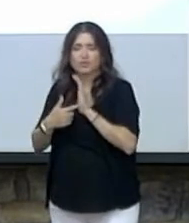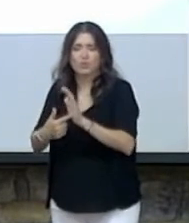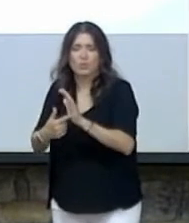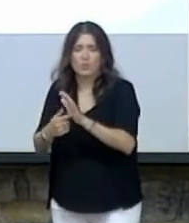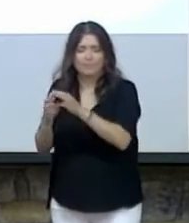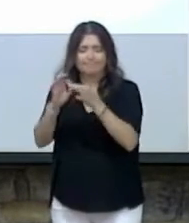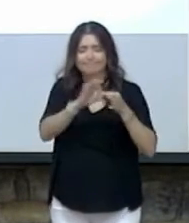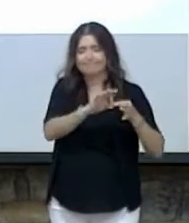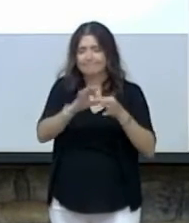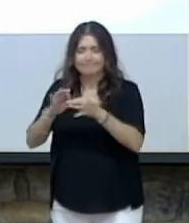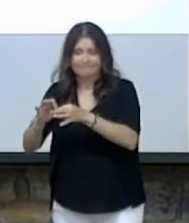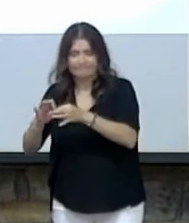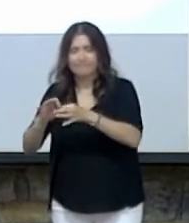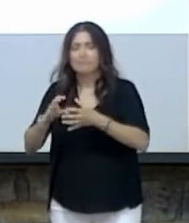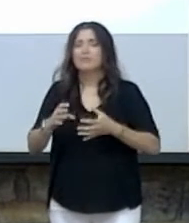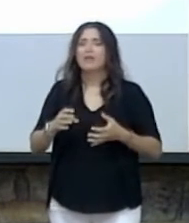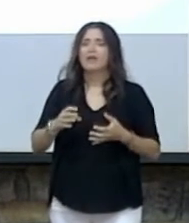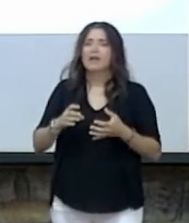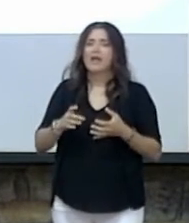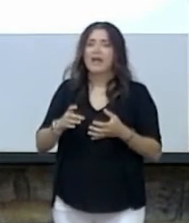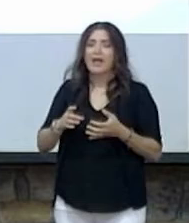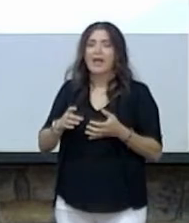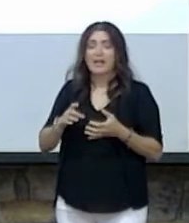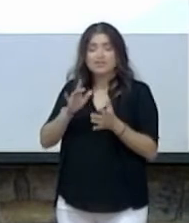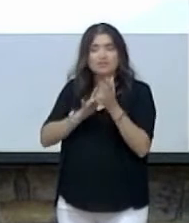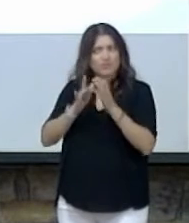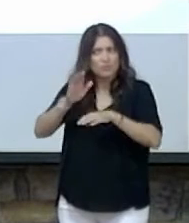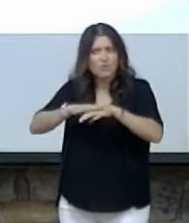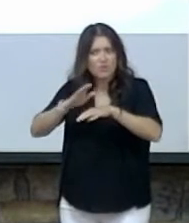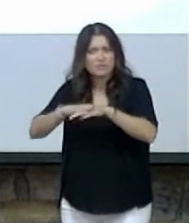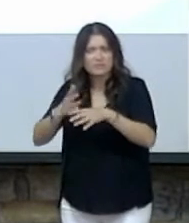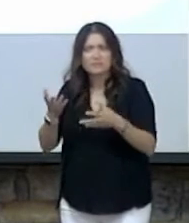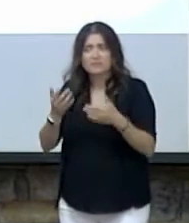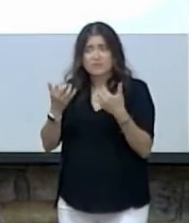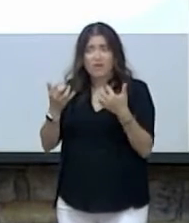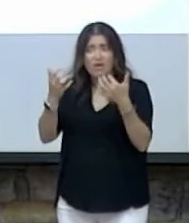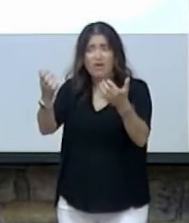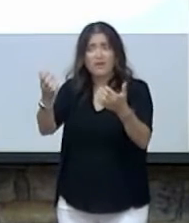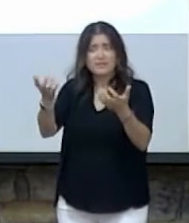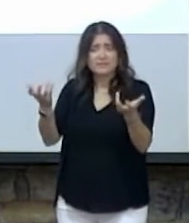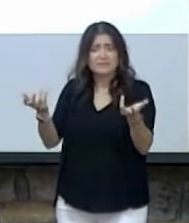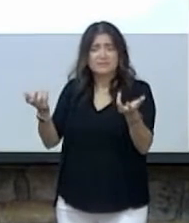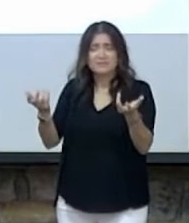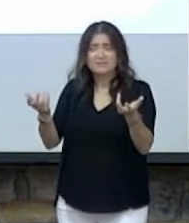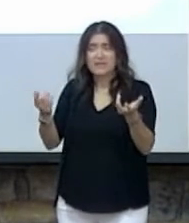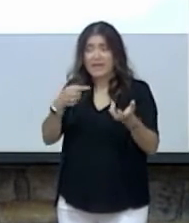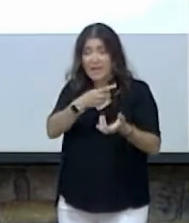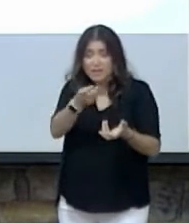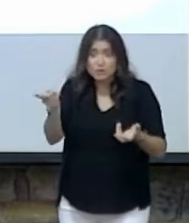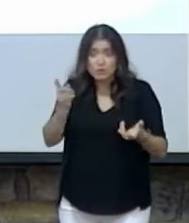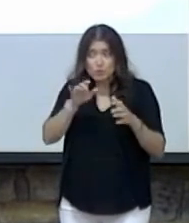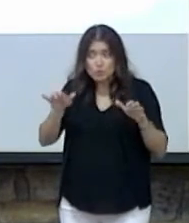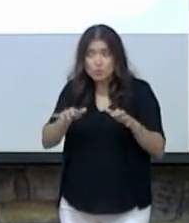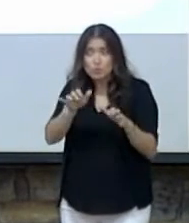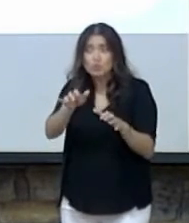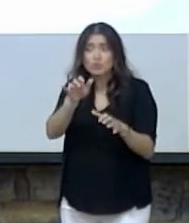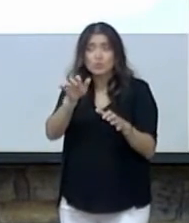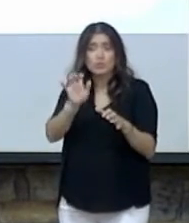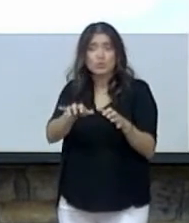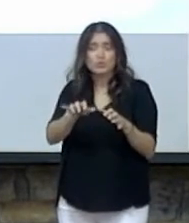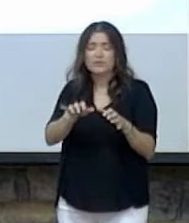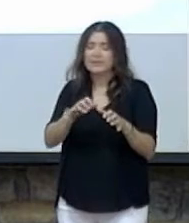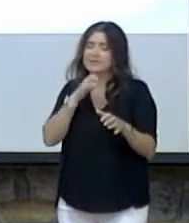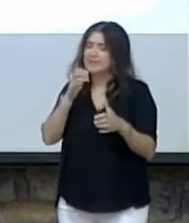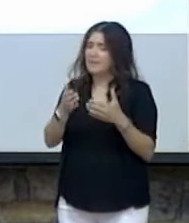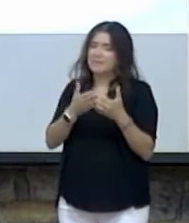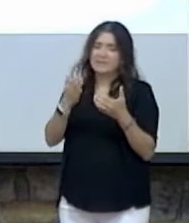a day-to-day basis. And Jesus warns his audience, he's being transparent with them, that as you do that, it's not going to